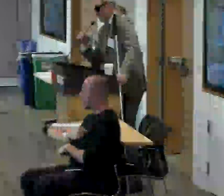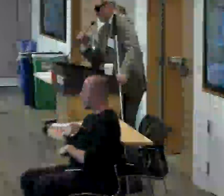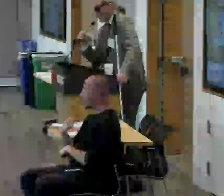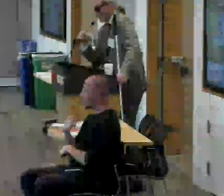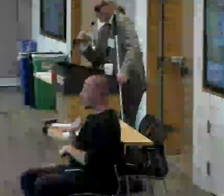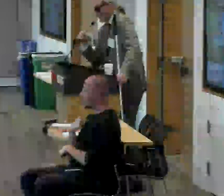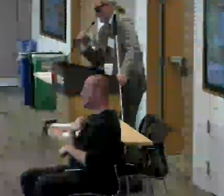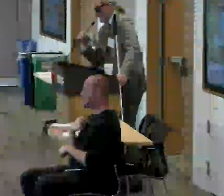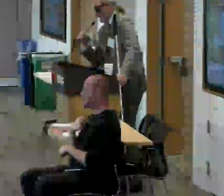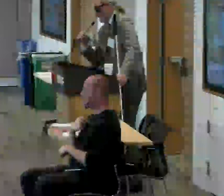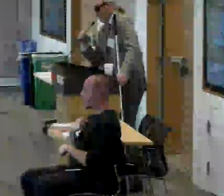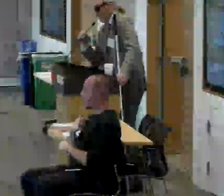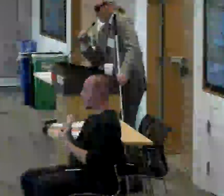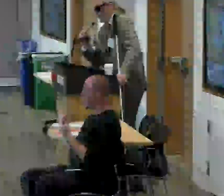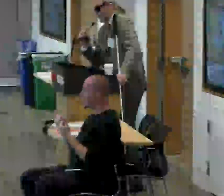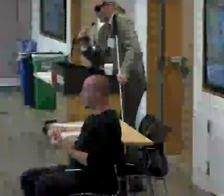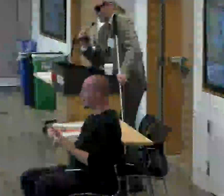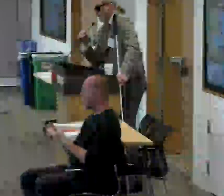where